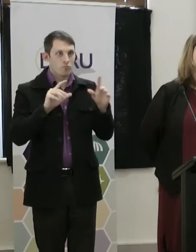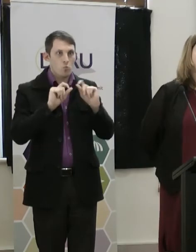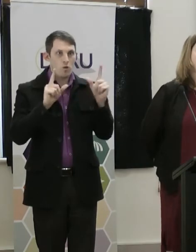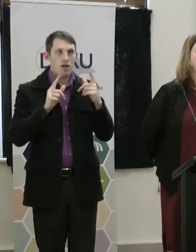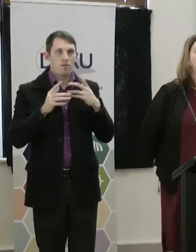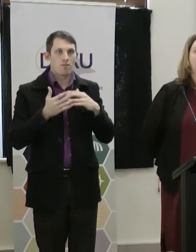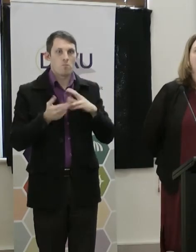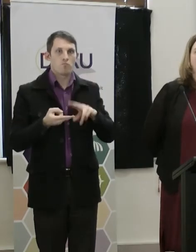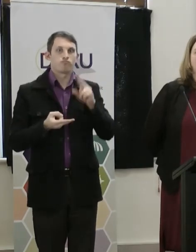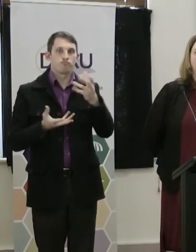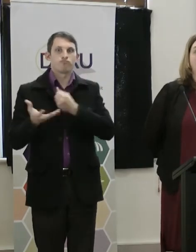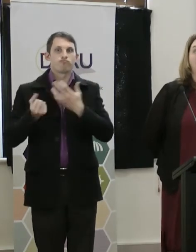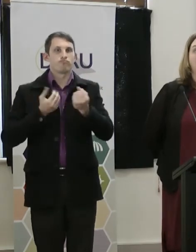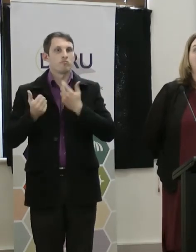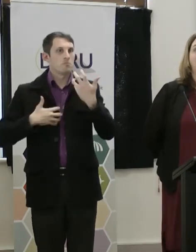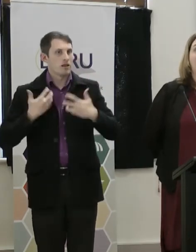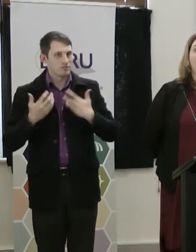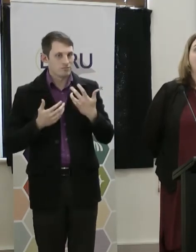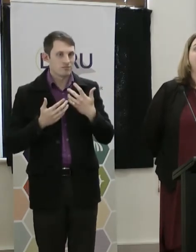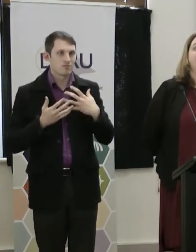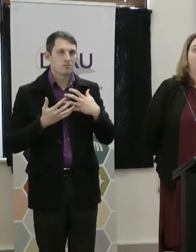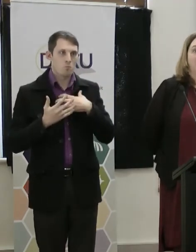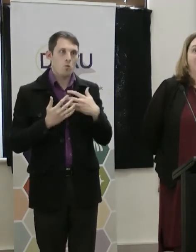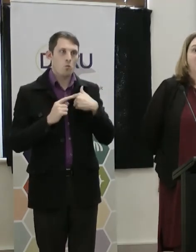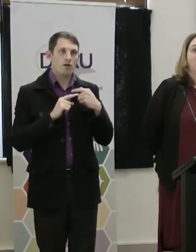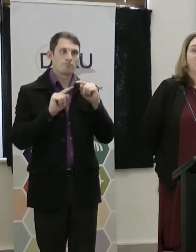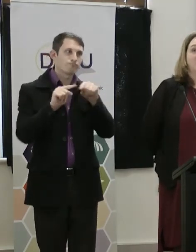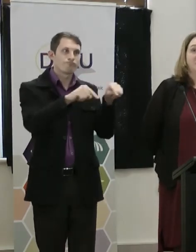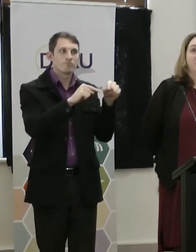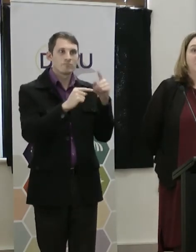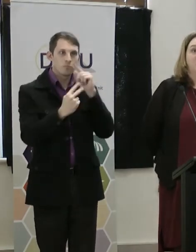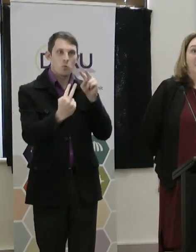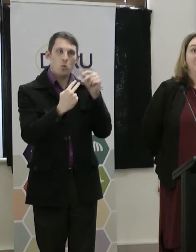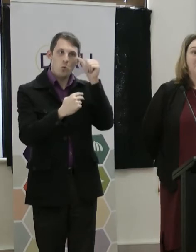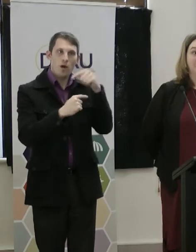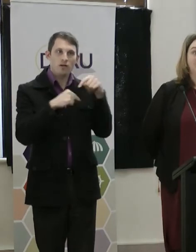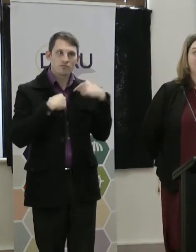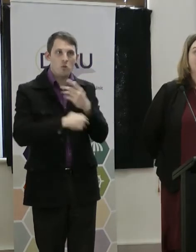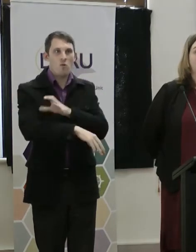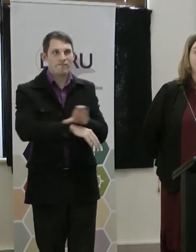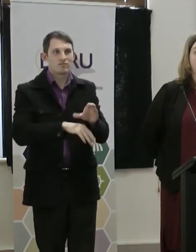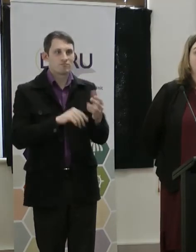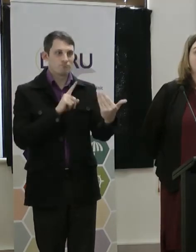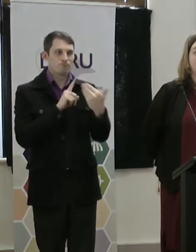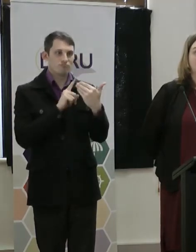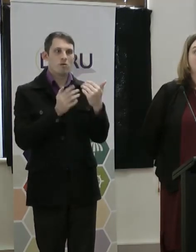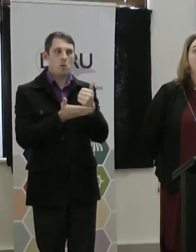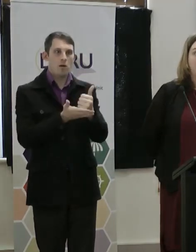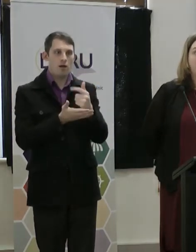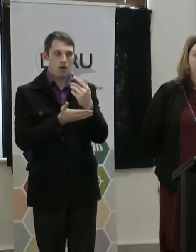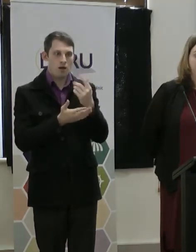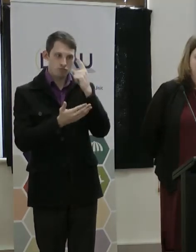receive. The more we get out there and let people know who we are, hopefully the more confidence people will have in coming to us to help them with their